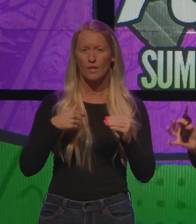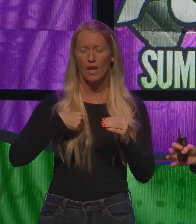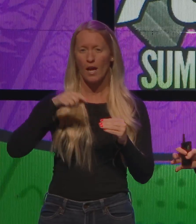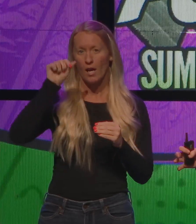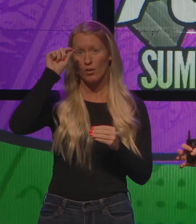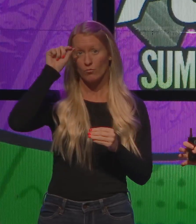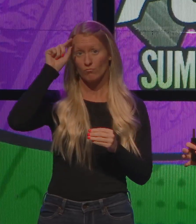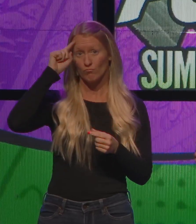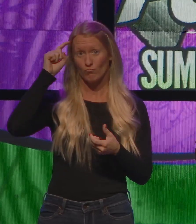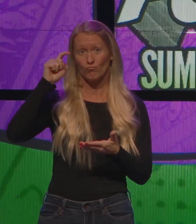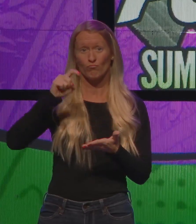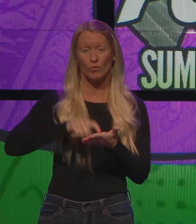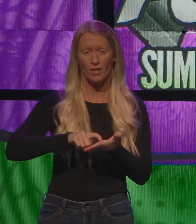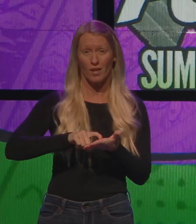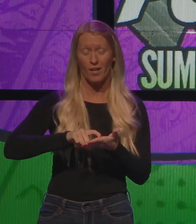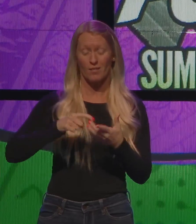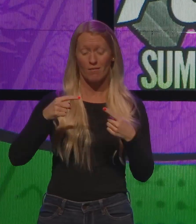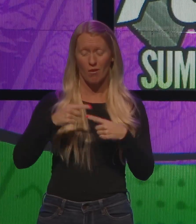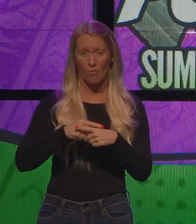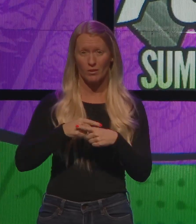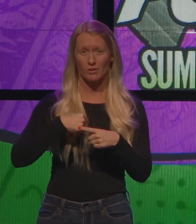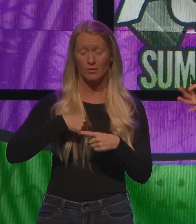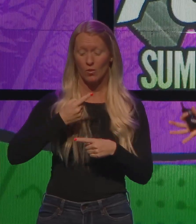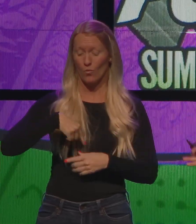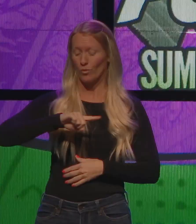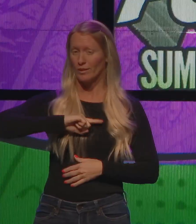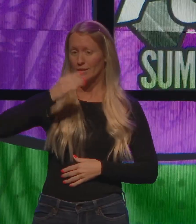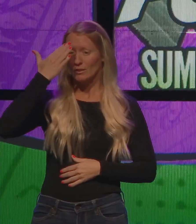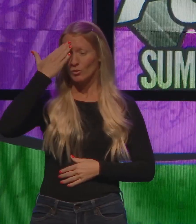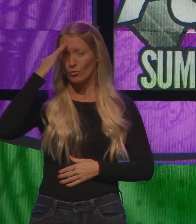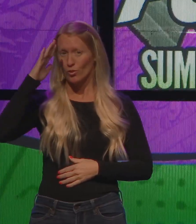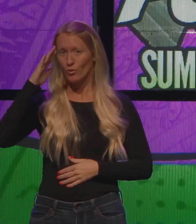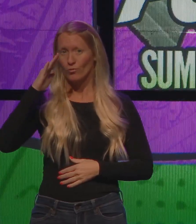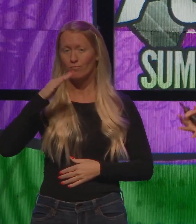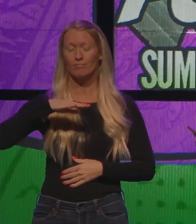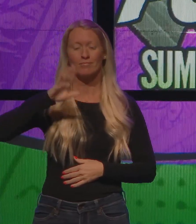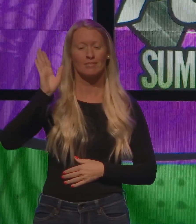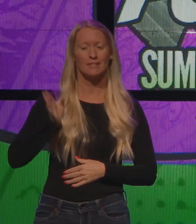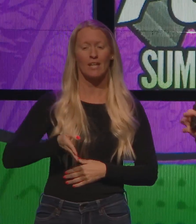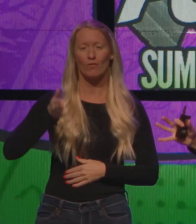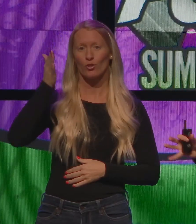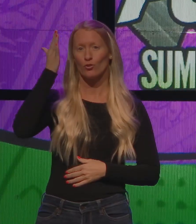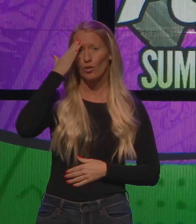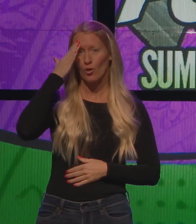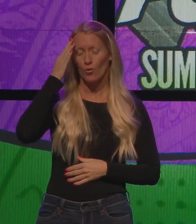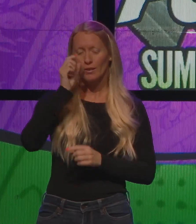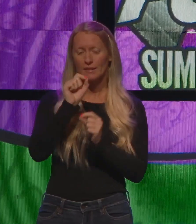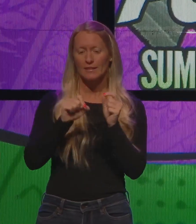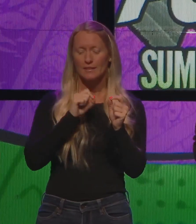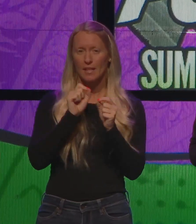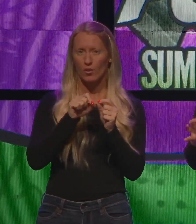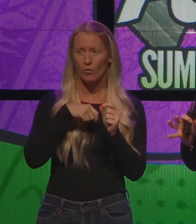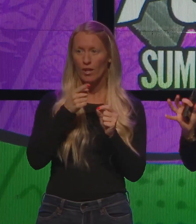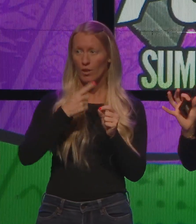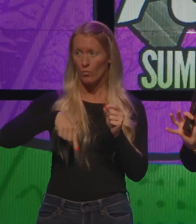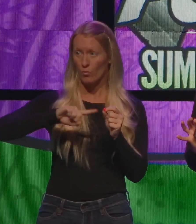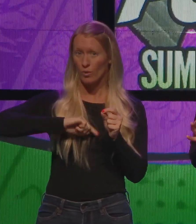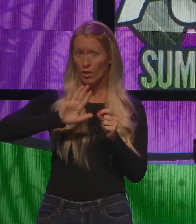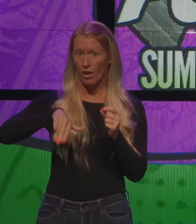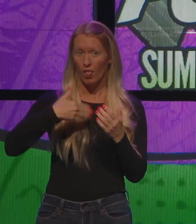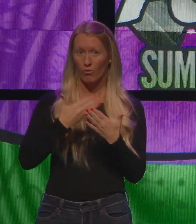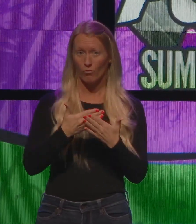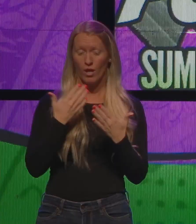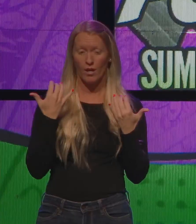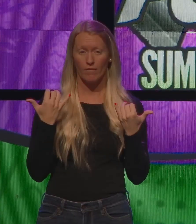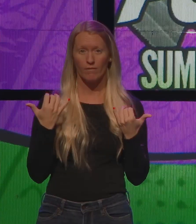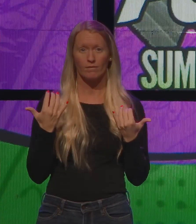I recognize that we don't know, and we will never really know, the exact way in which we all got here. And that's okay,